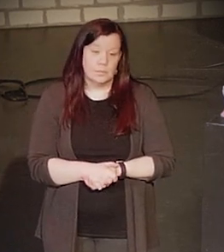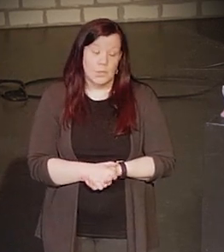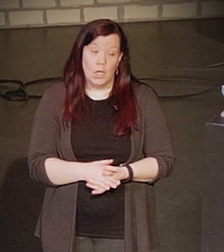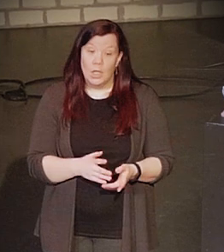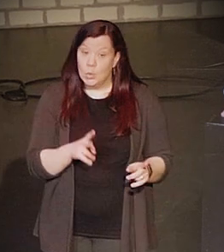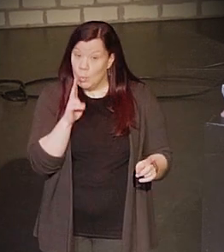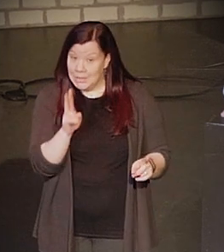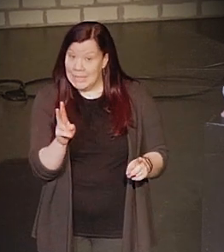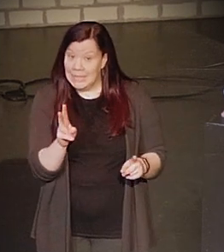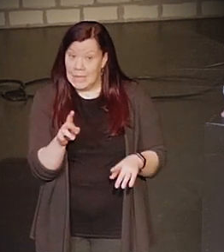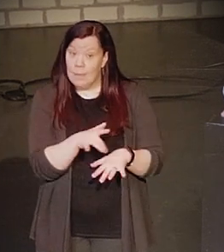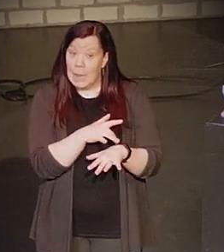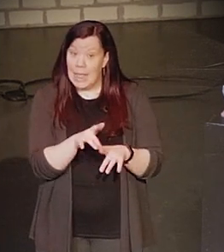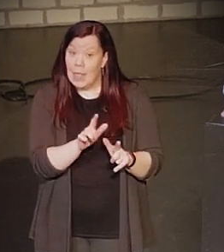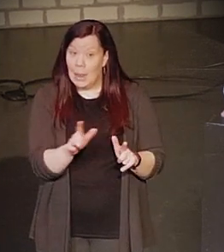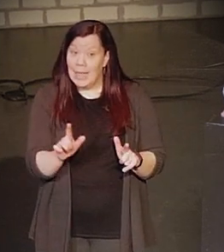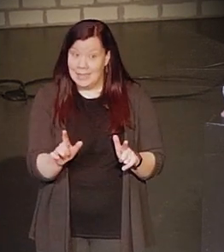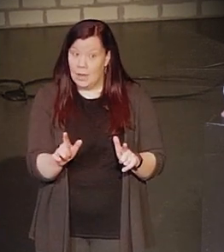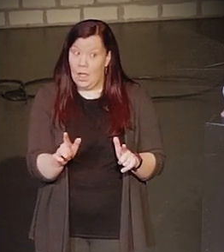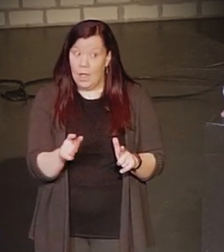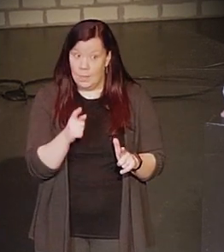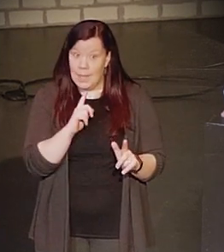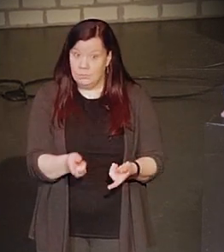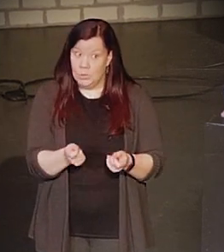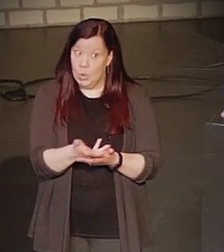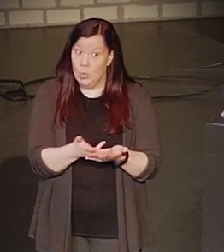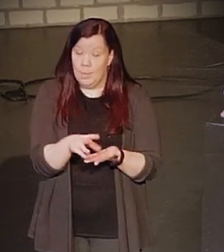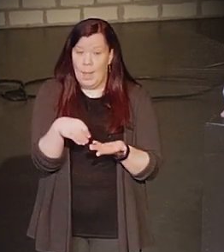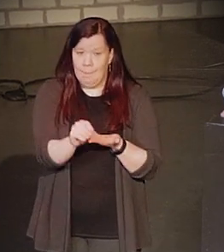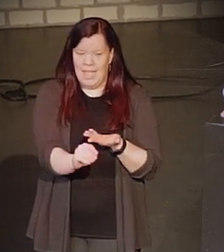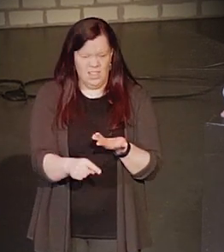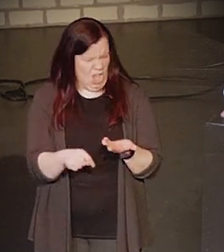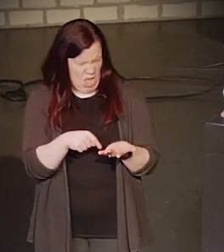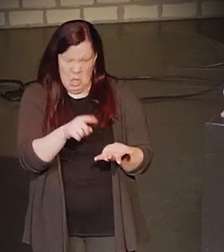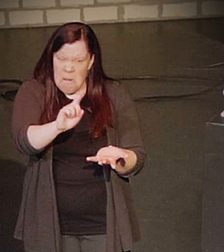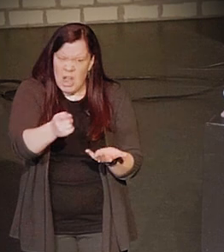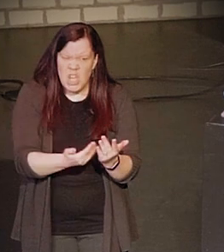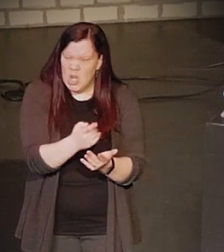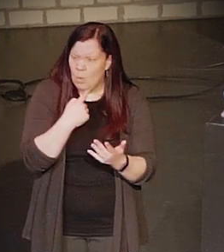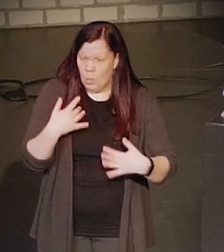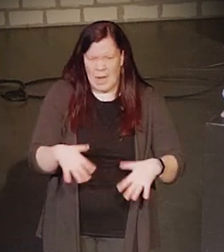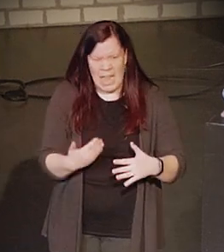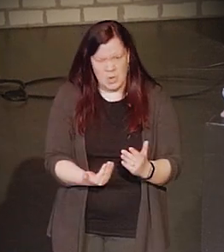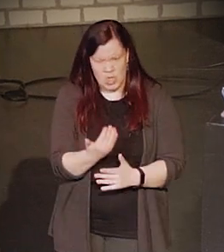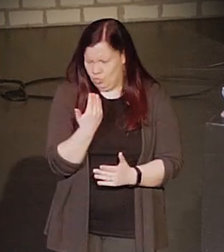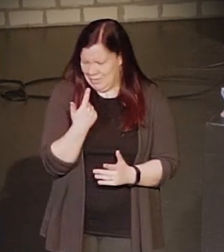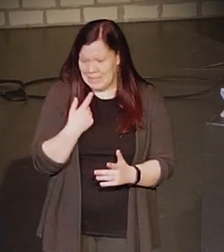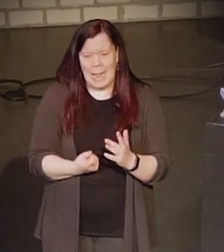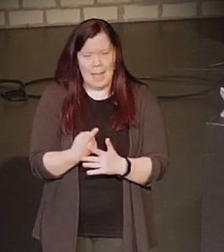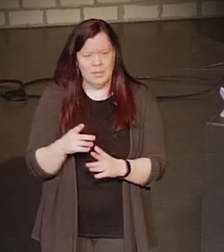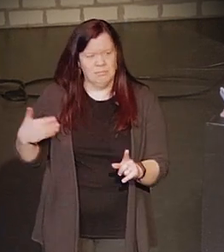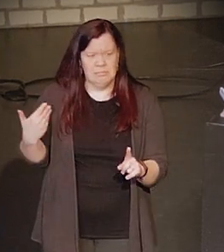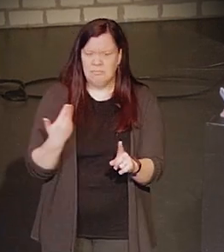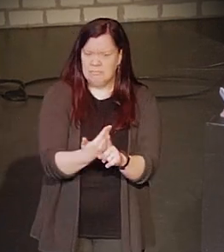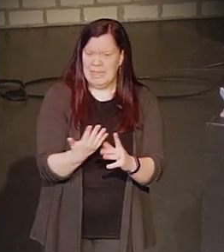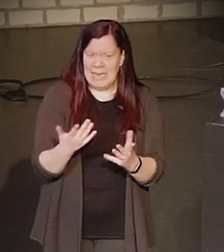see the play later on, there's quite a lot of chat around assembly pay. It was a new thing that had really only just happened in the last decade